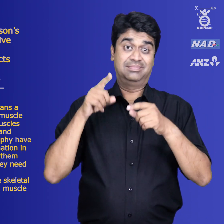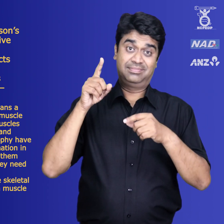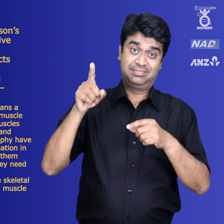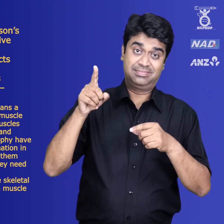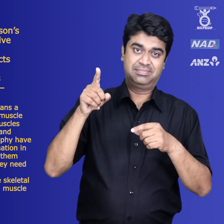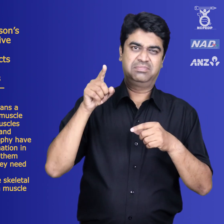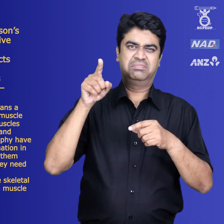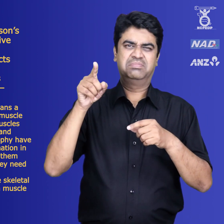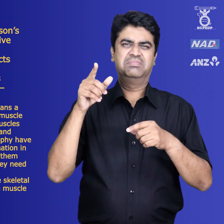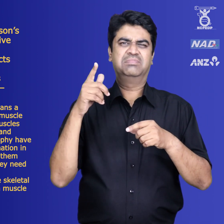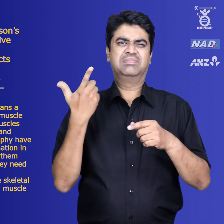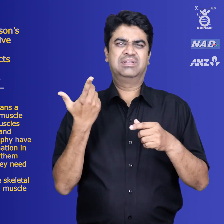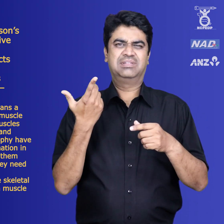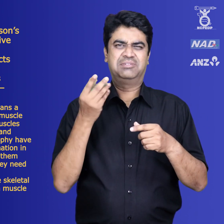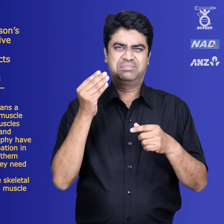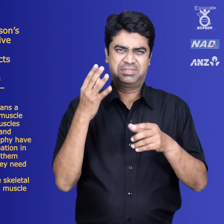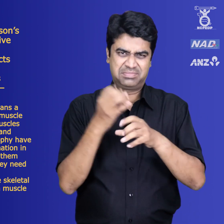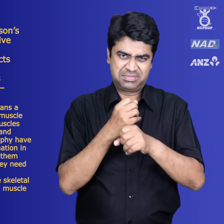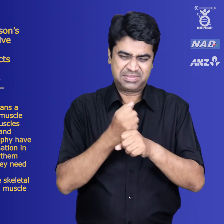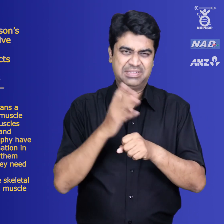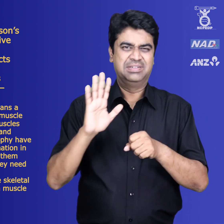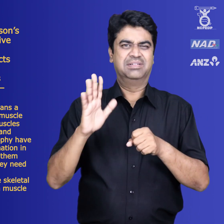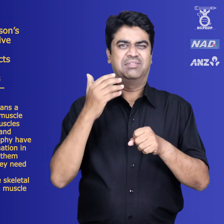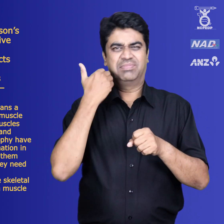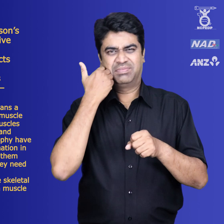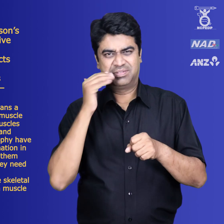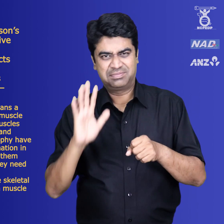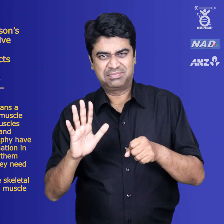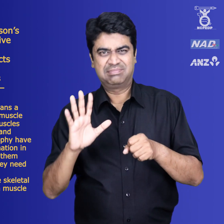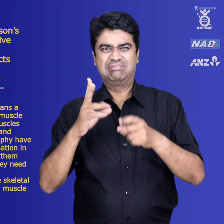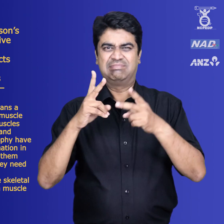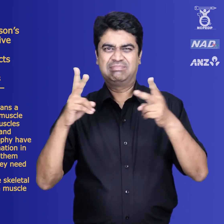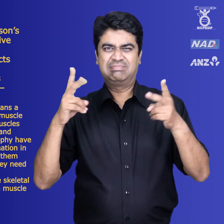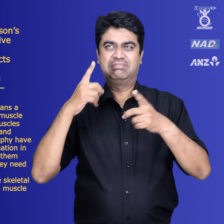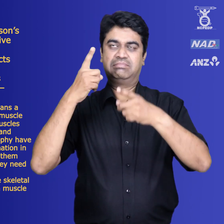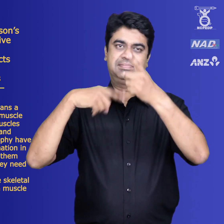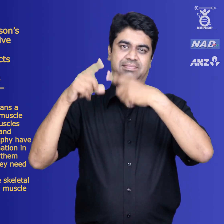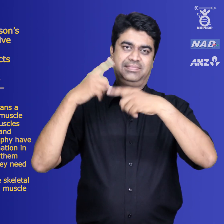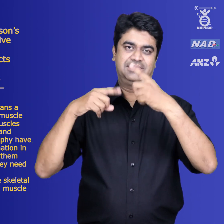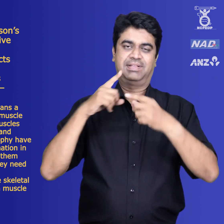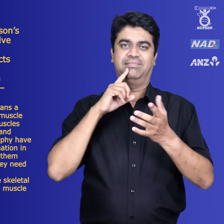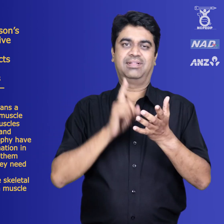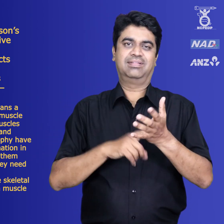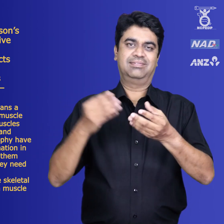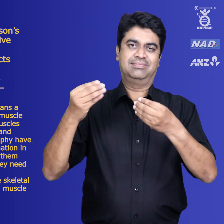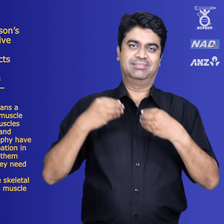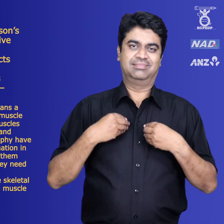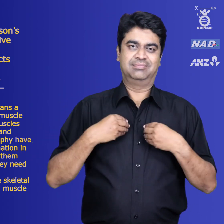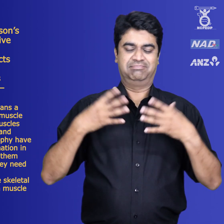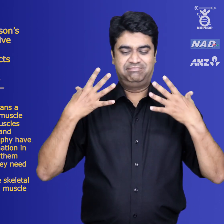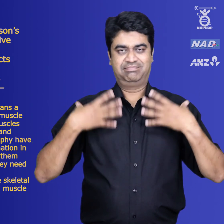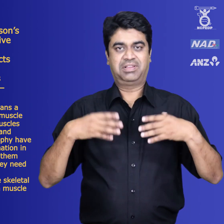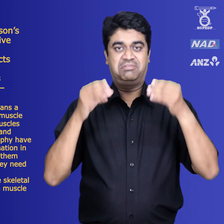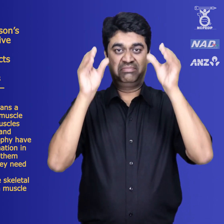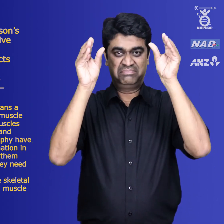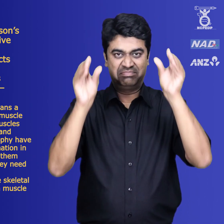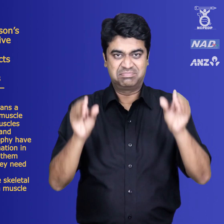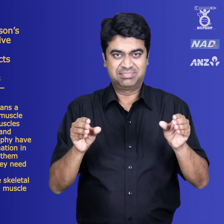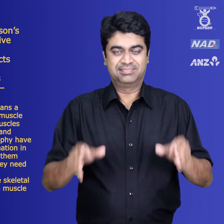human body, and persons with multiple dystrophy have incorrect and missing